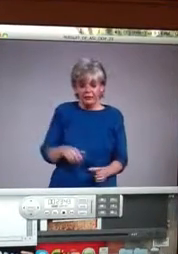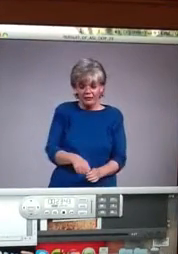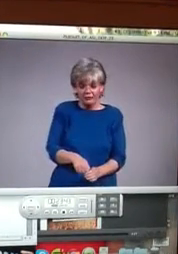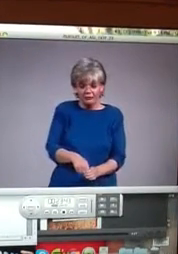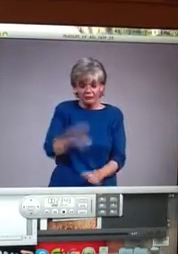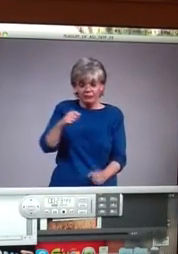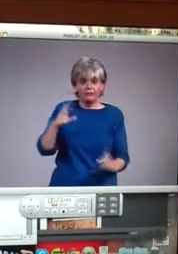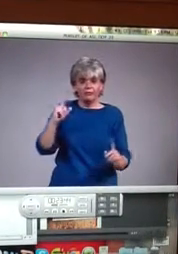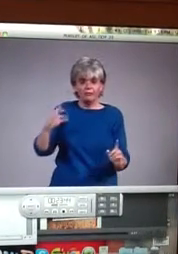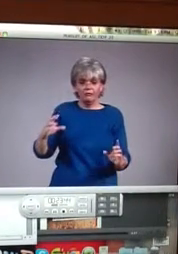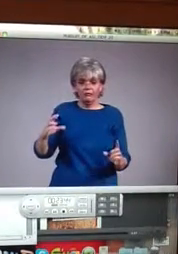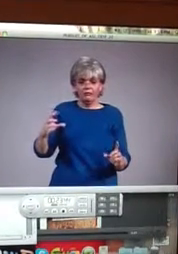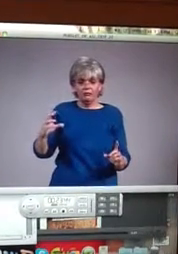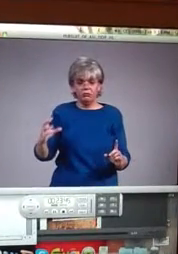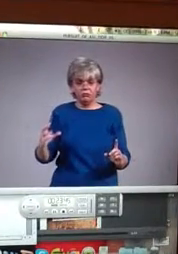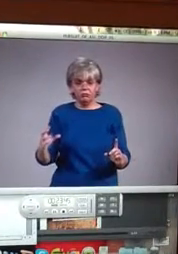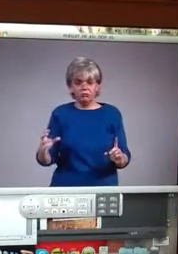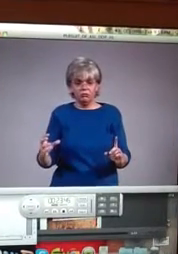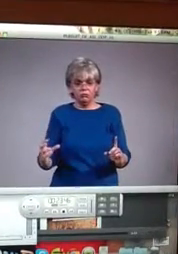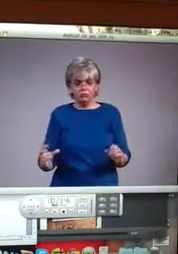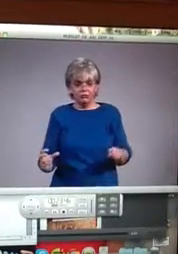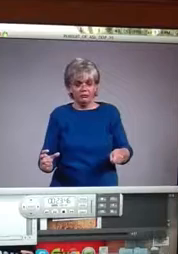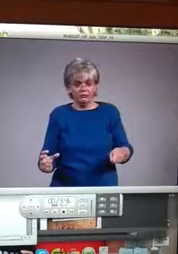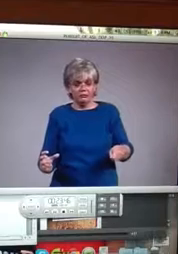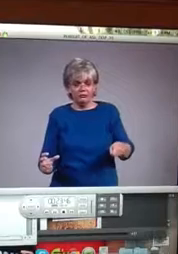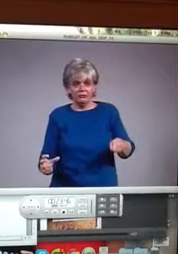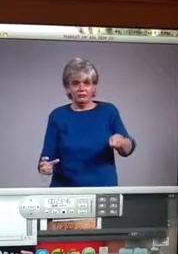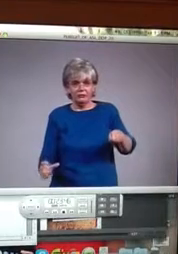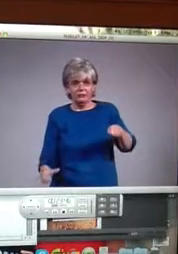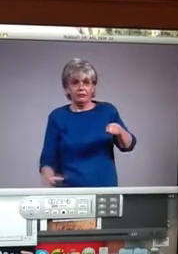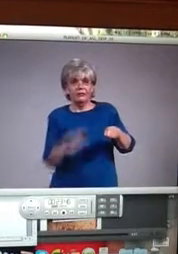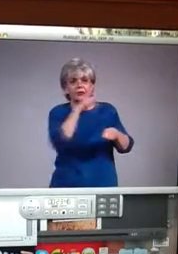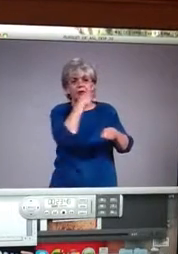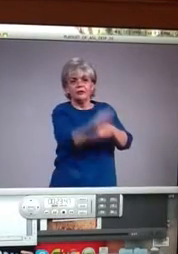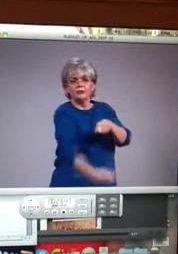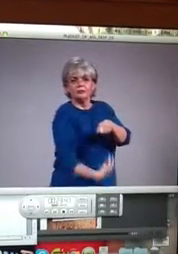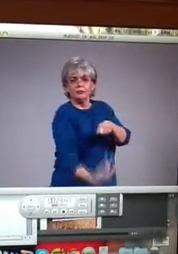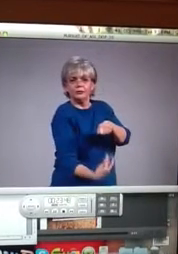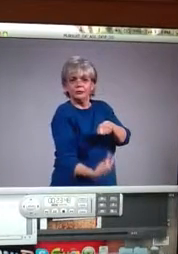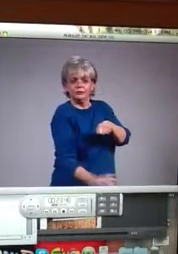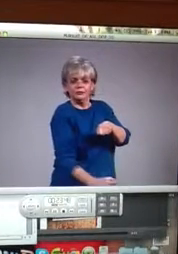toilet. The ball, what does the ball do? When it goes down,